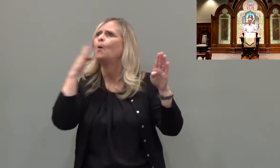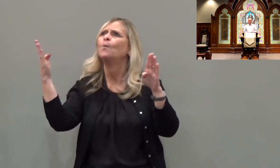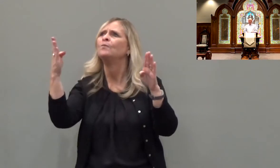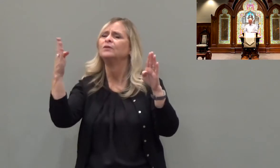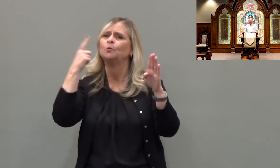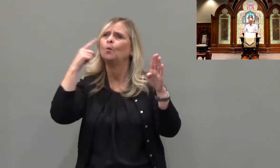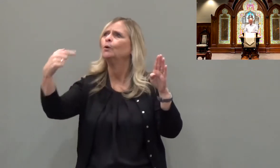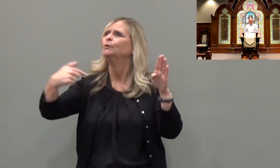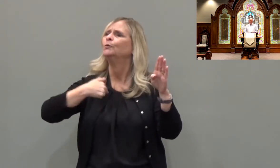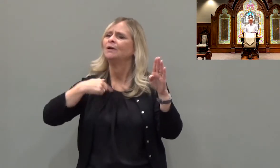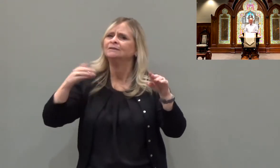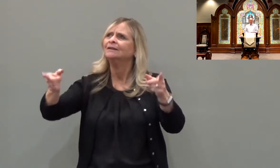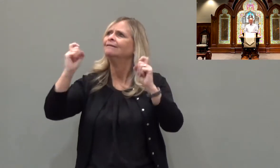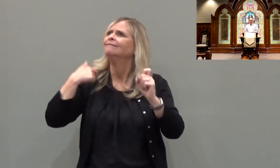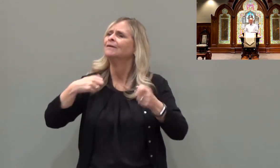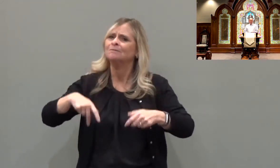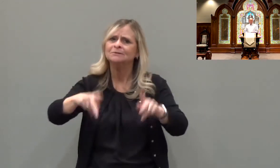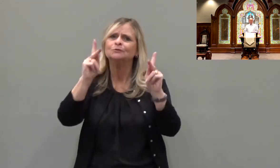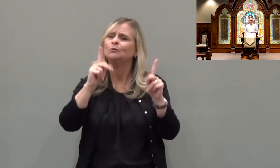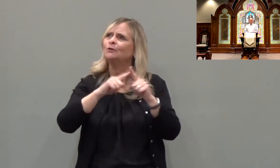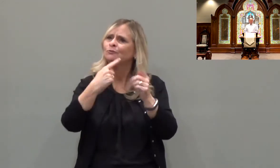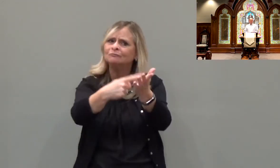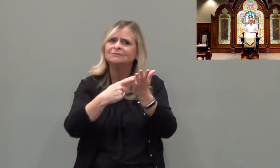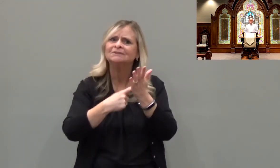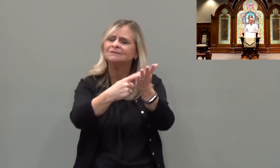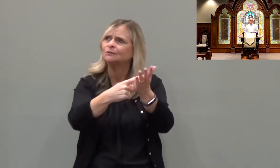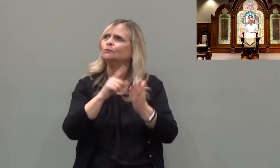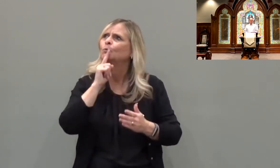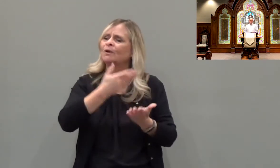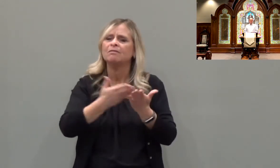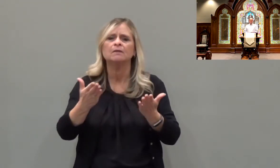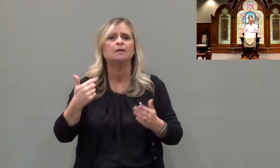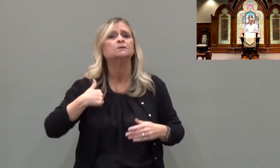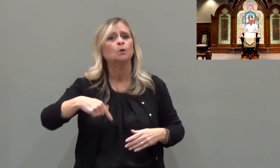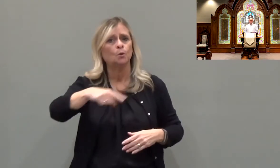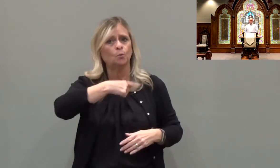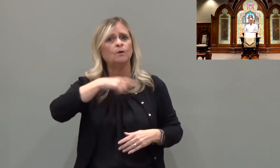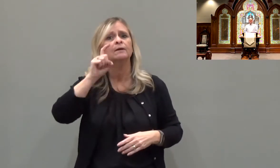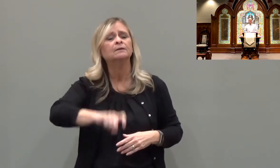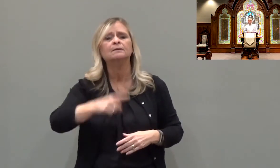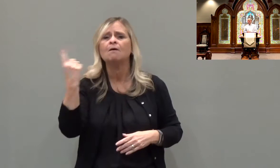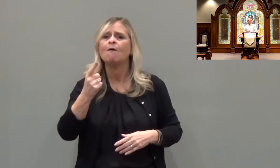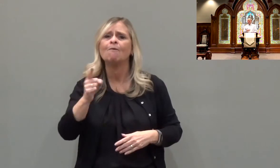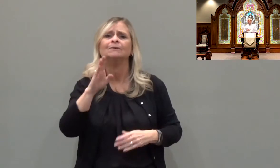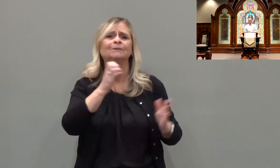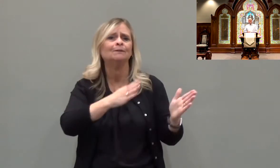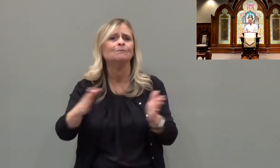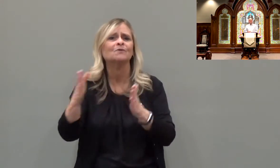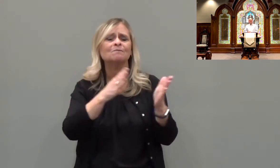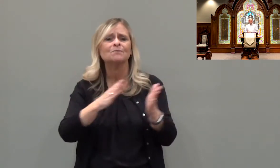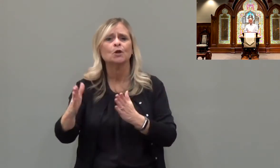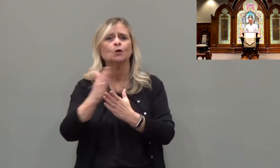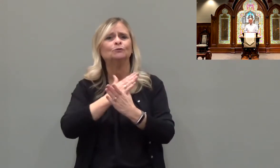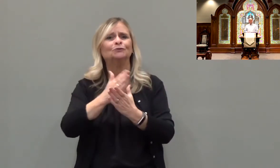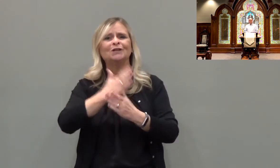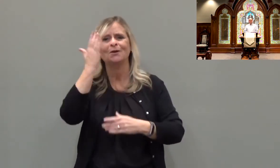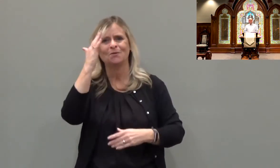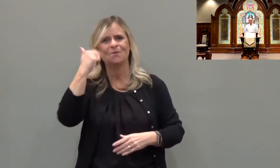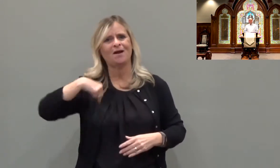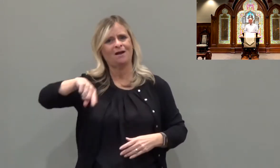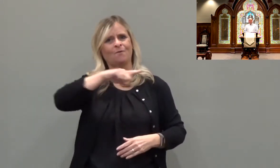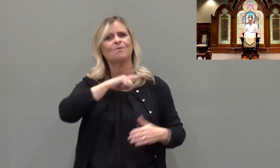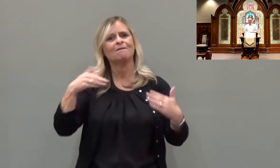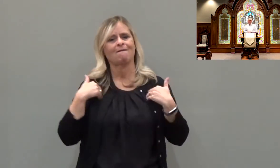about real things, we need to always be prepared to share why it is we have this